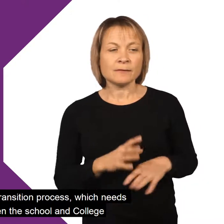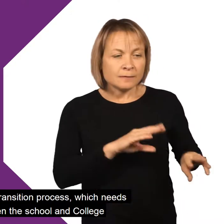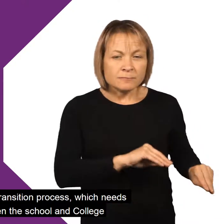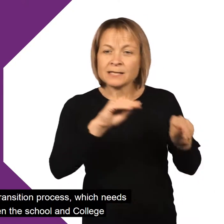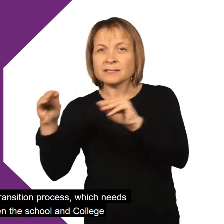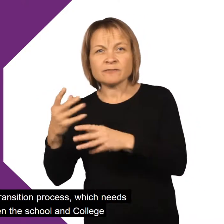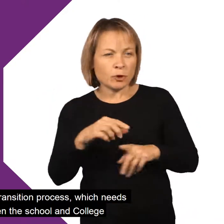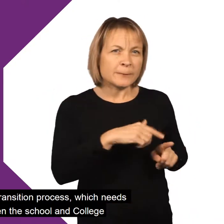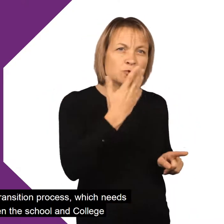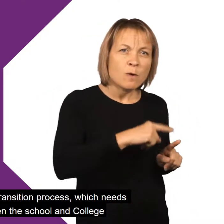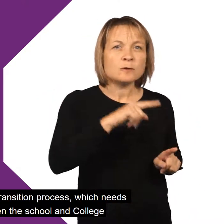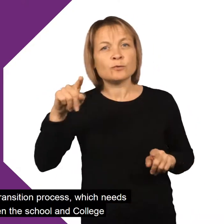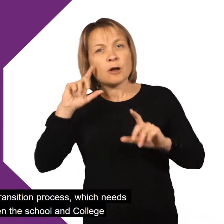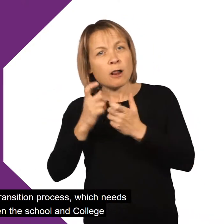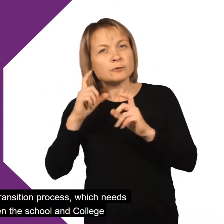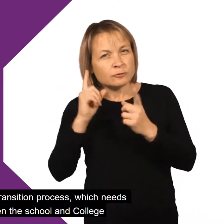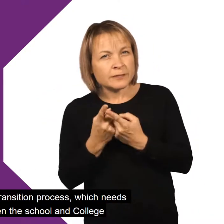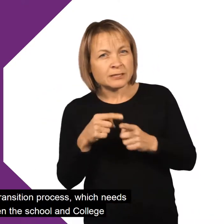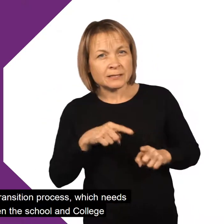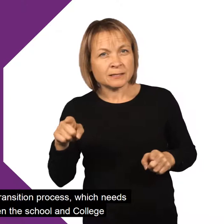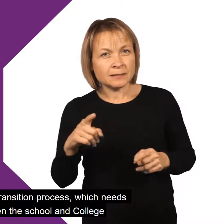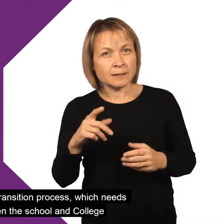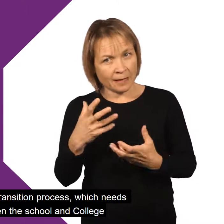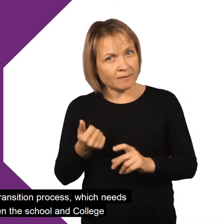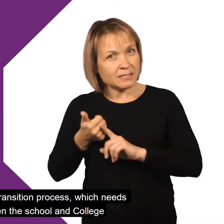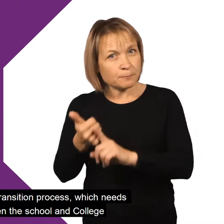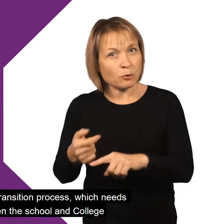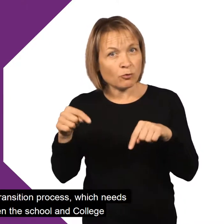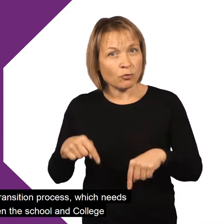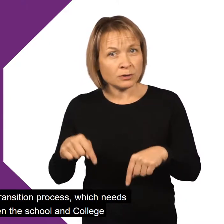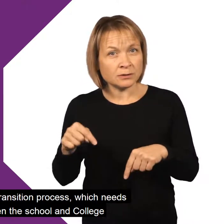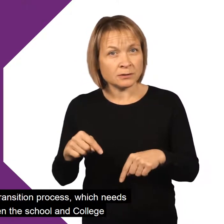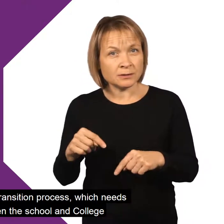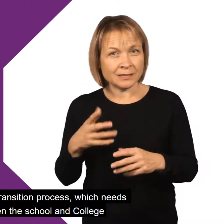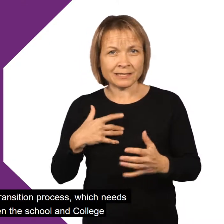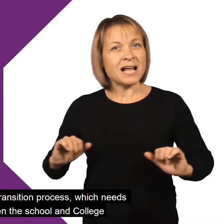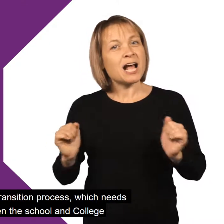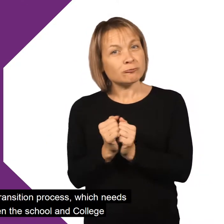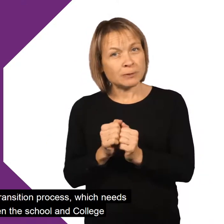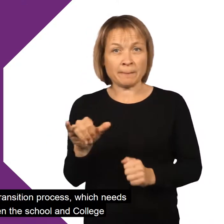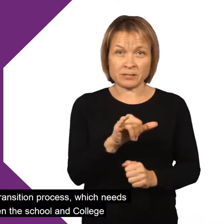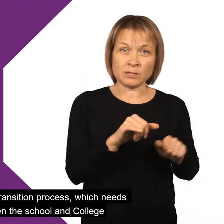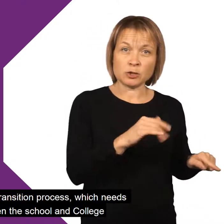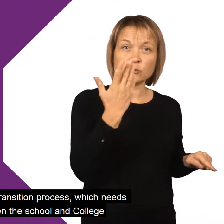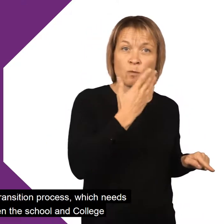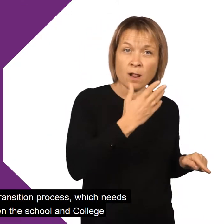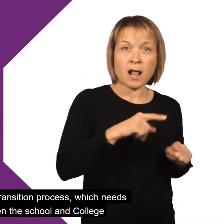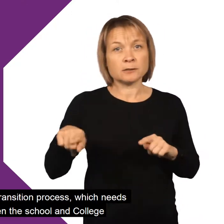Support during the transition process which needs to be agreed between the school and college